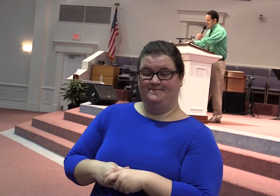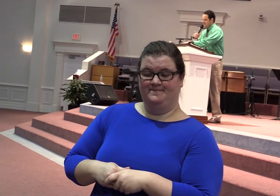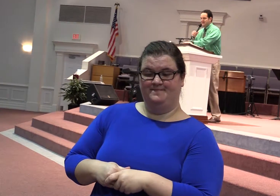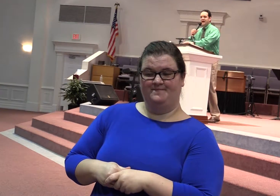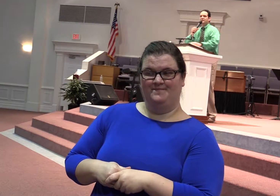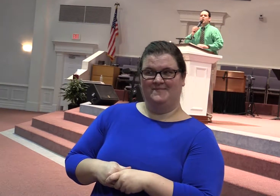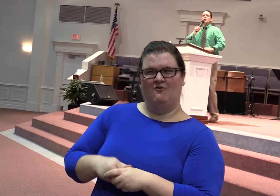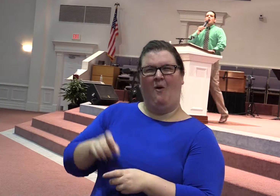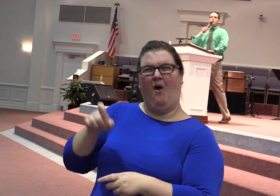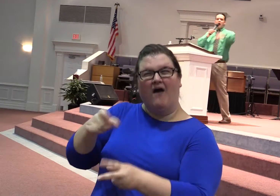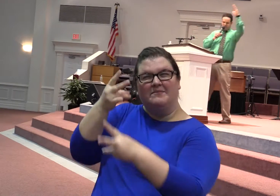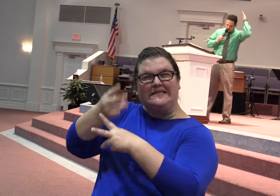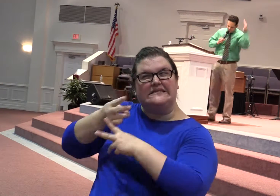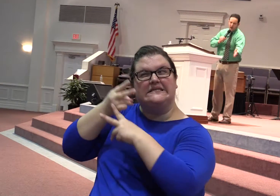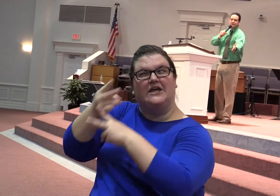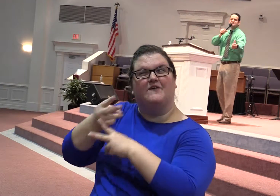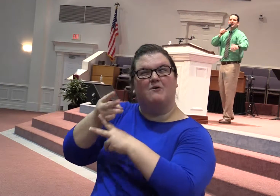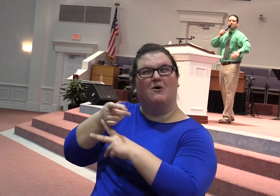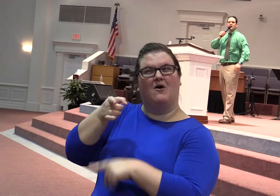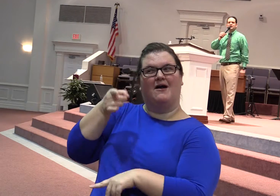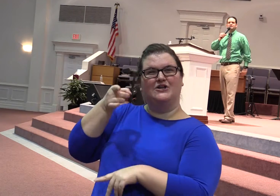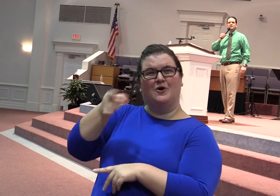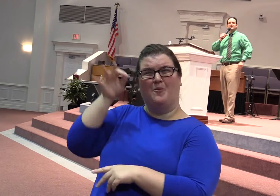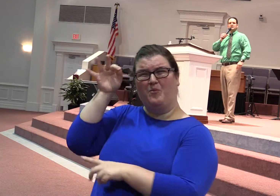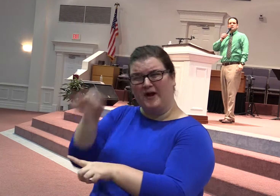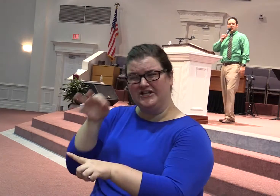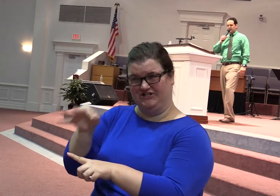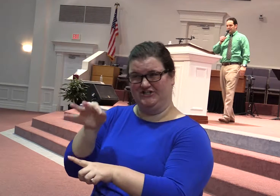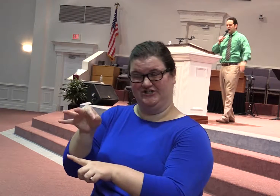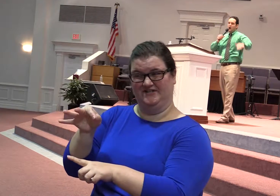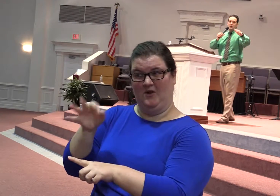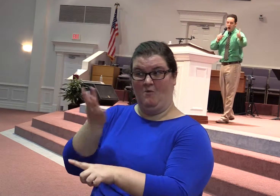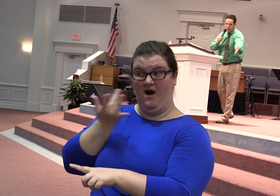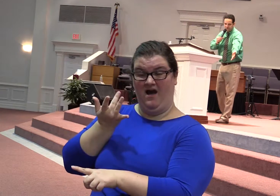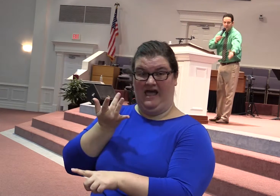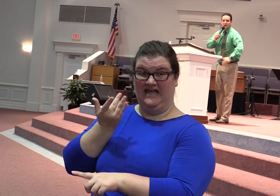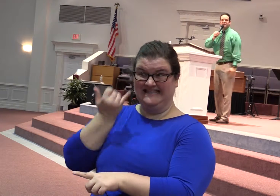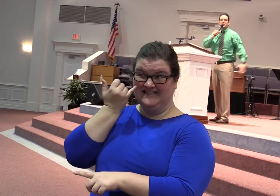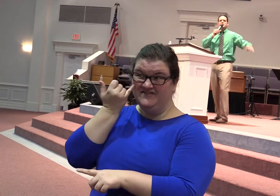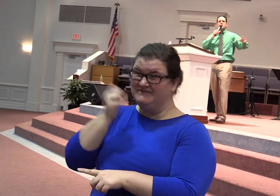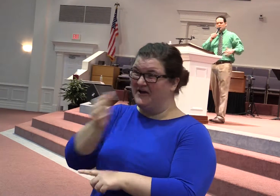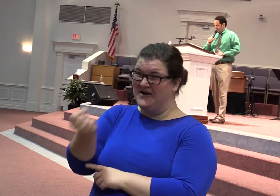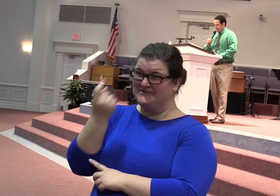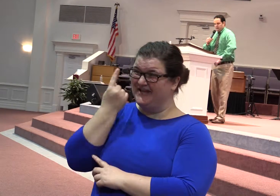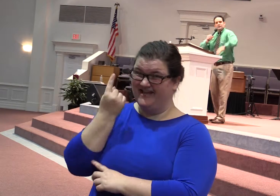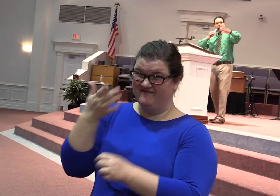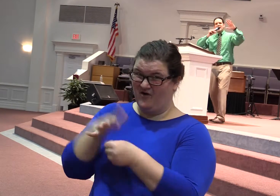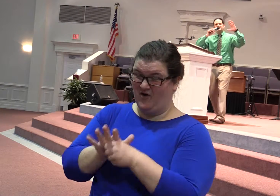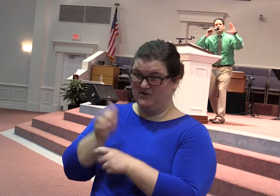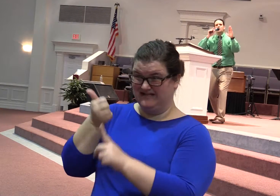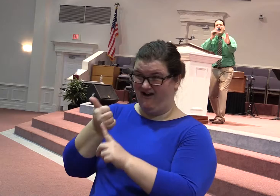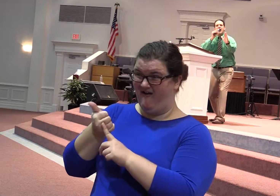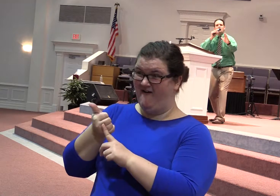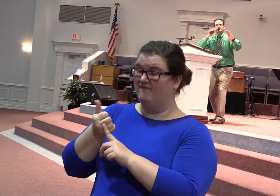You got to be careful of what you preach, my son. Because if you don't know what you're preaching or you